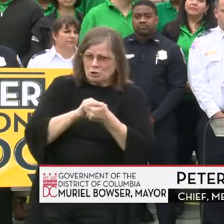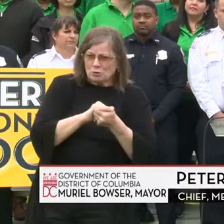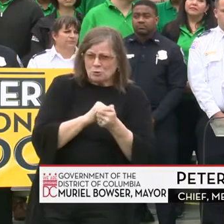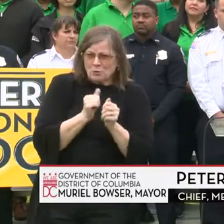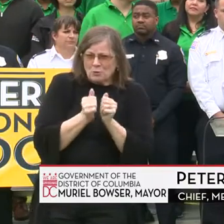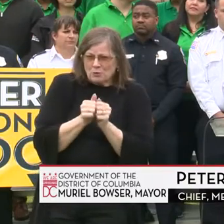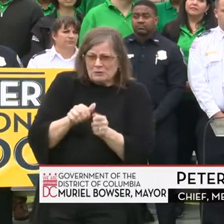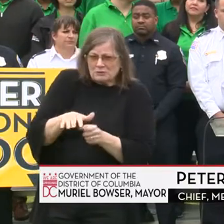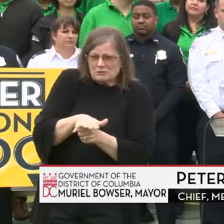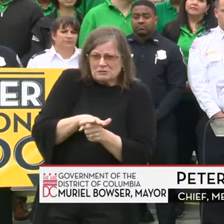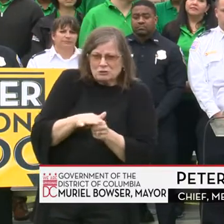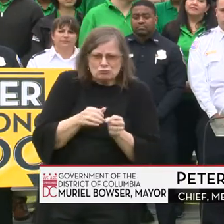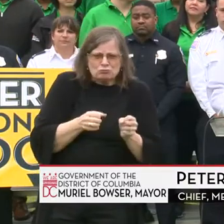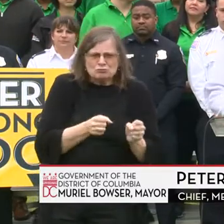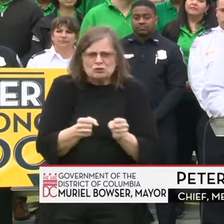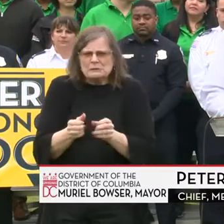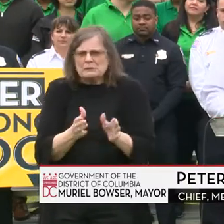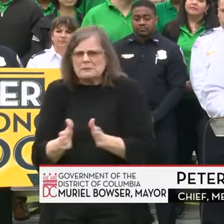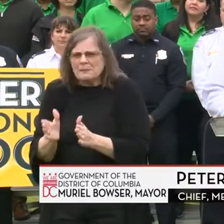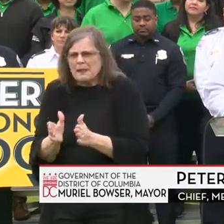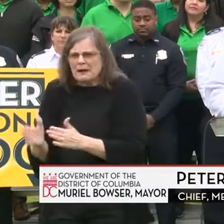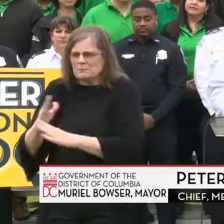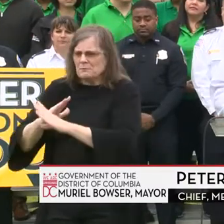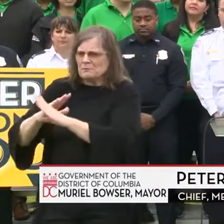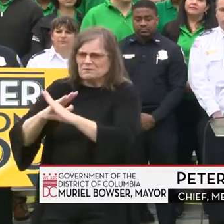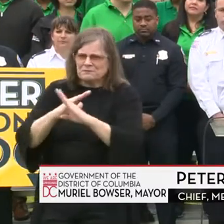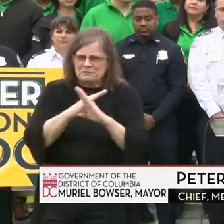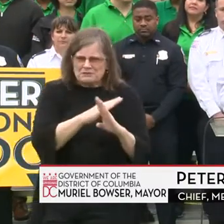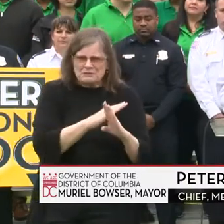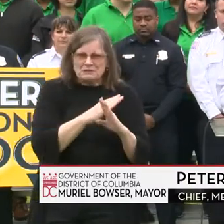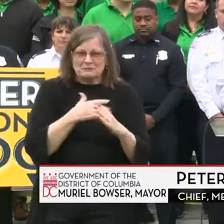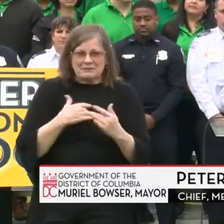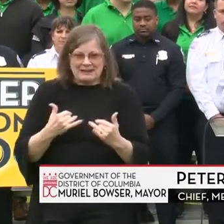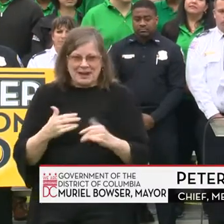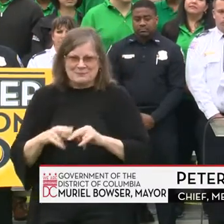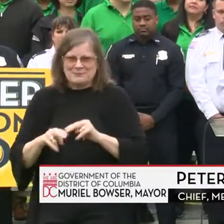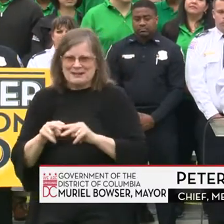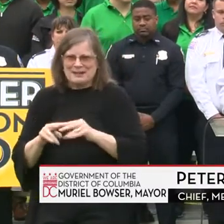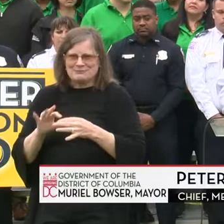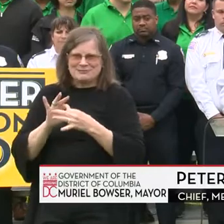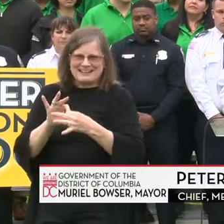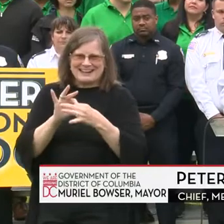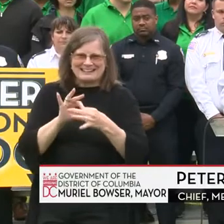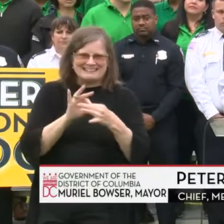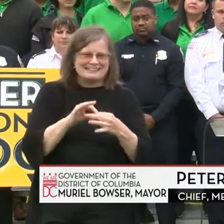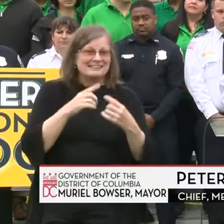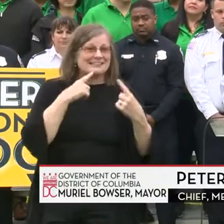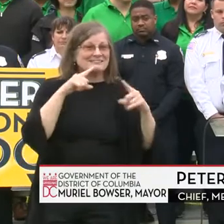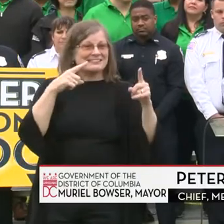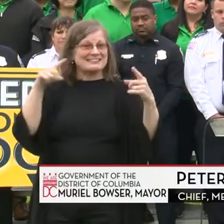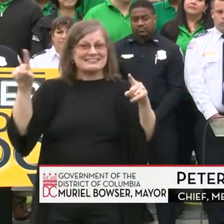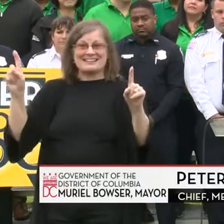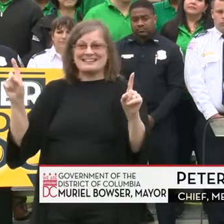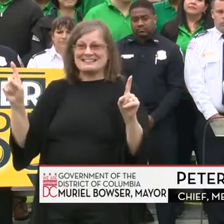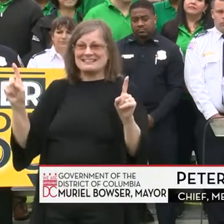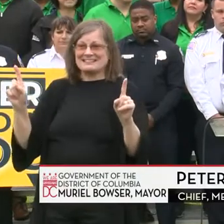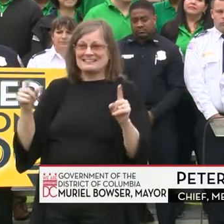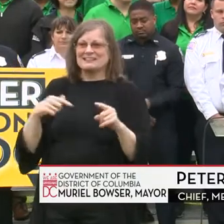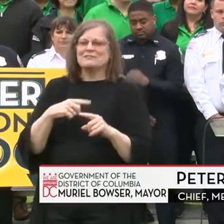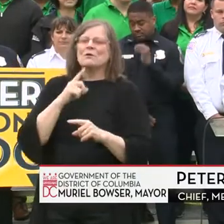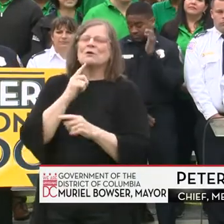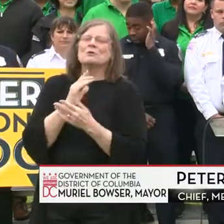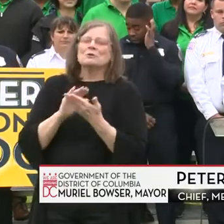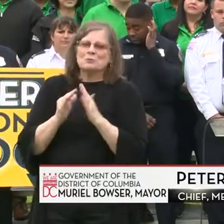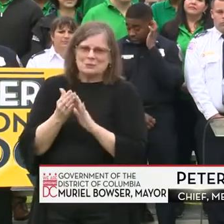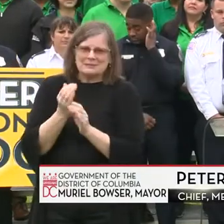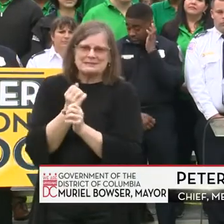prevention and focused enforcement, that we're able to build upon relationships and succeed in keeping our communities safe.